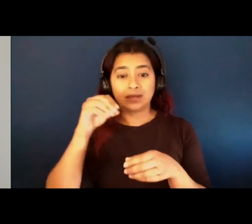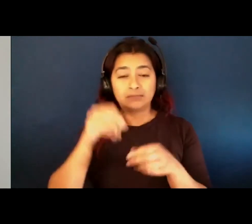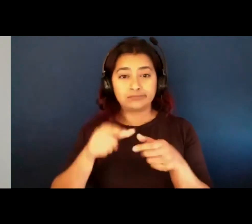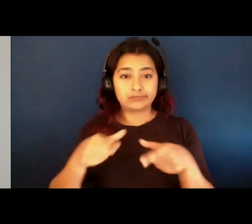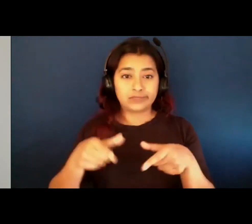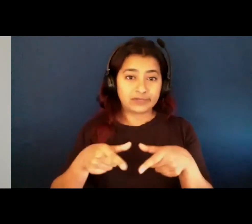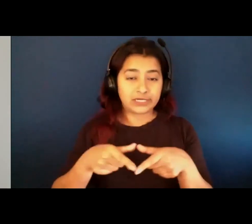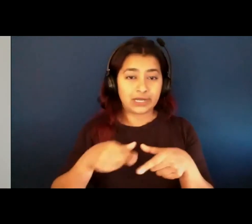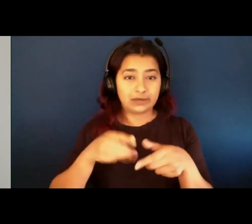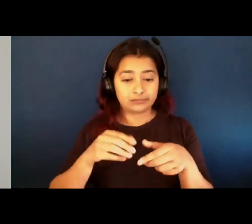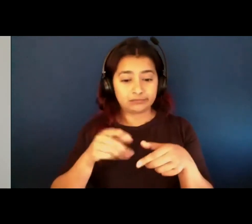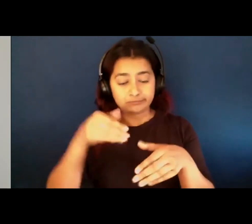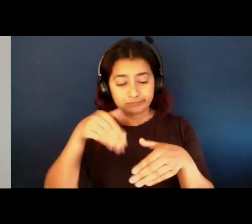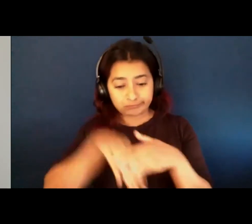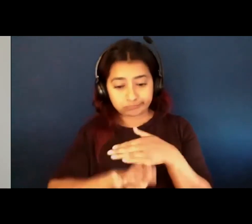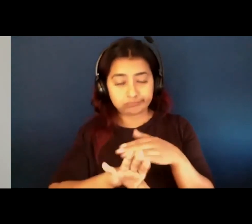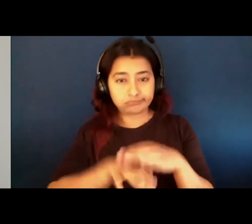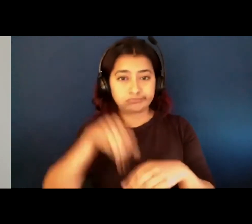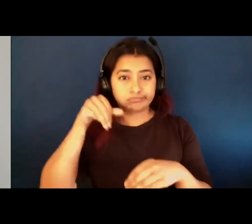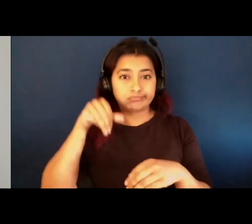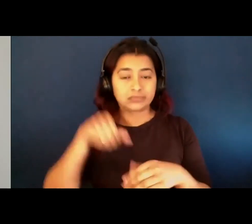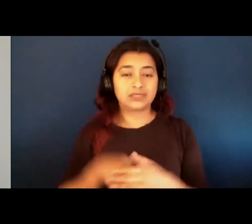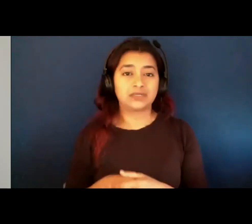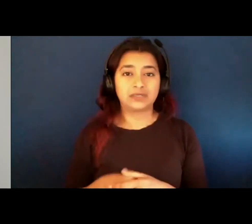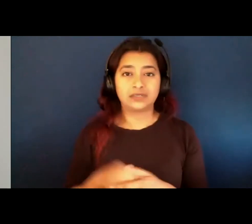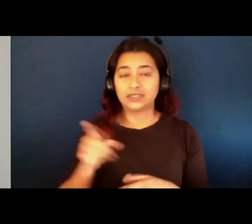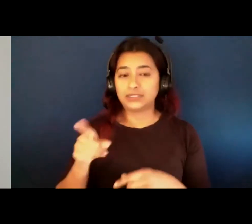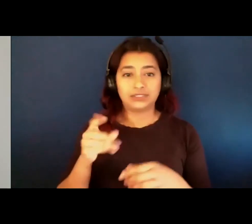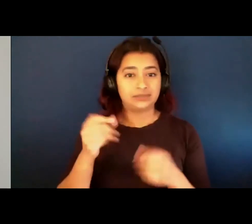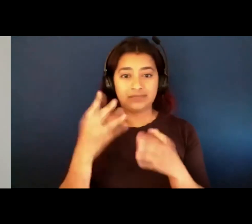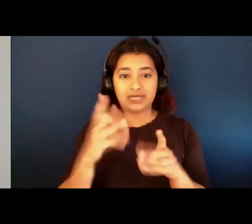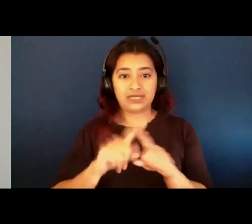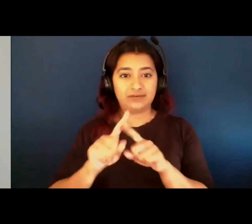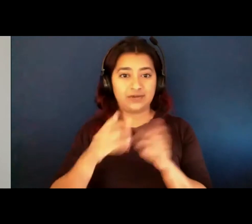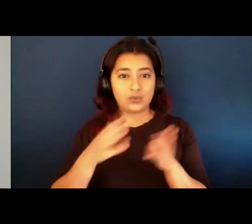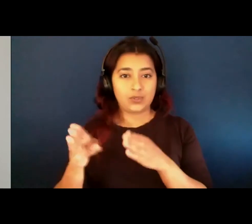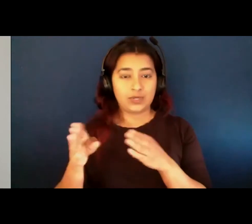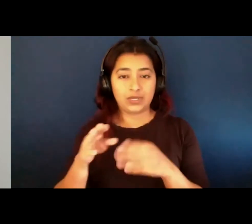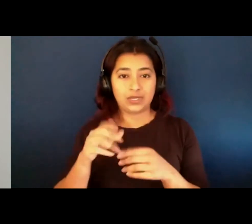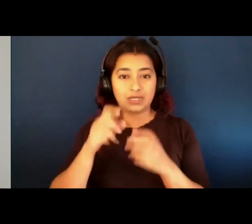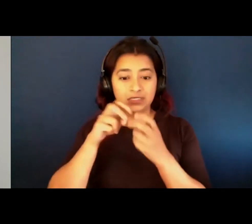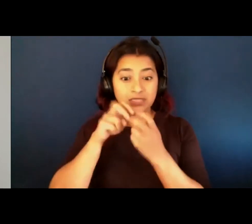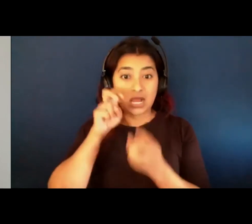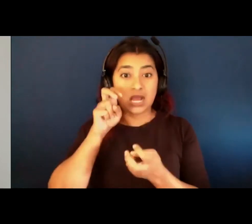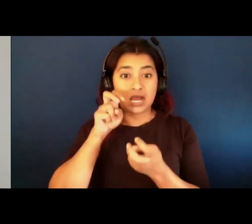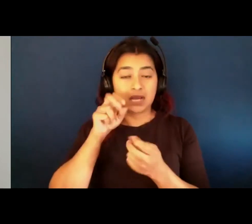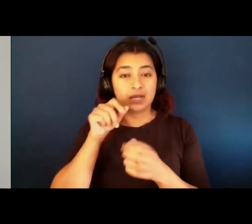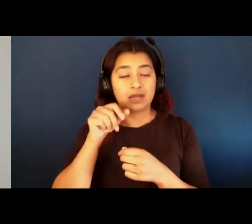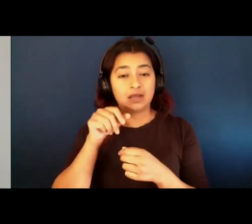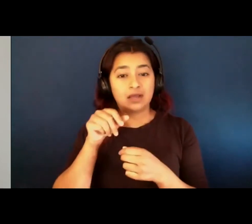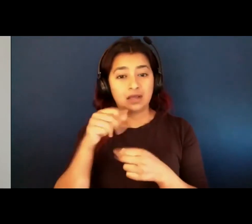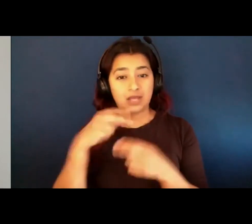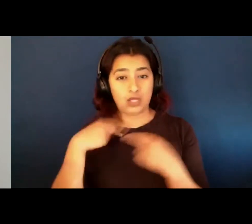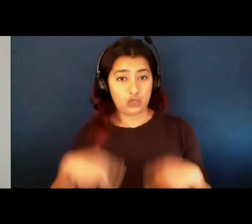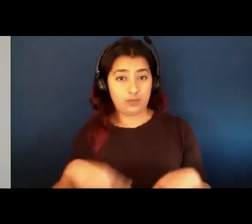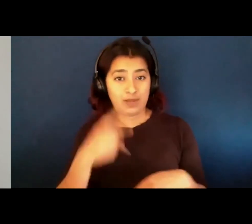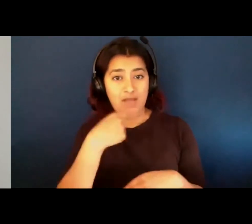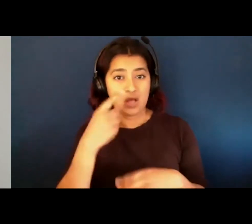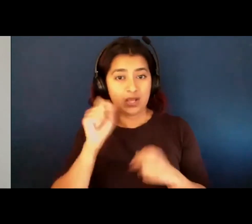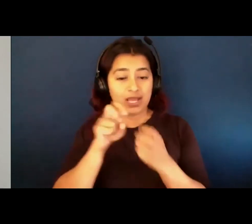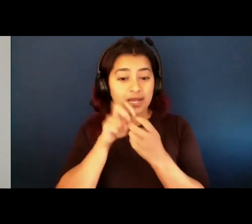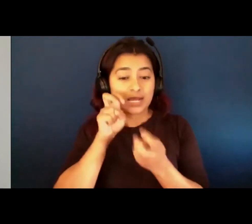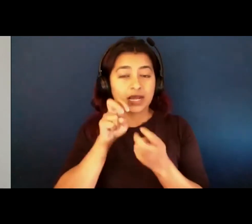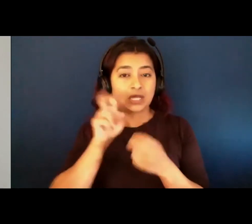vagina. In so many ways, she could not even. Human mouths can open on average and at most 2 inches,